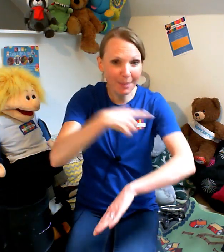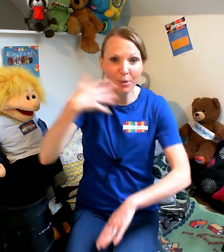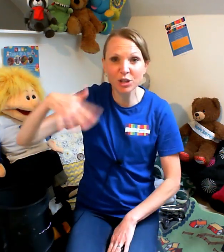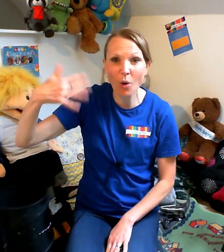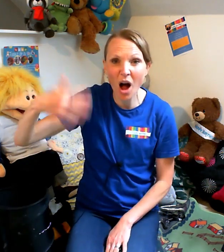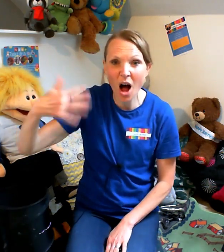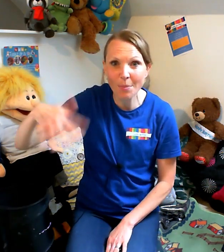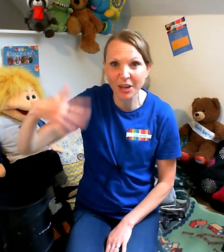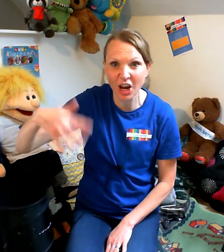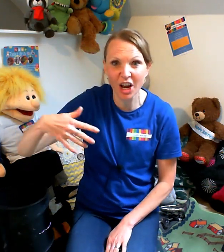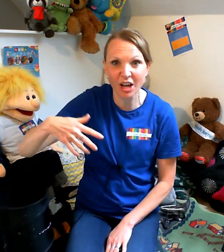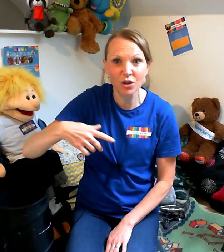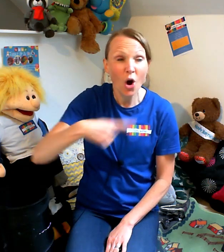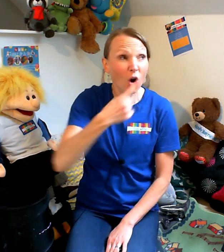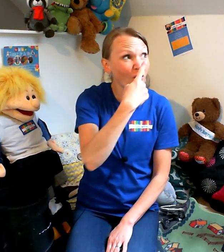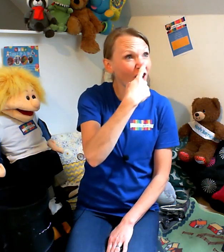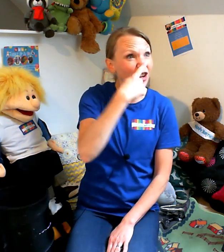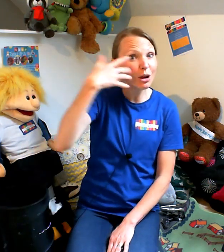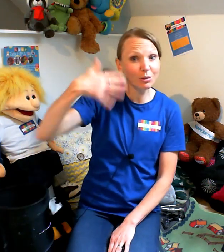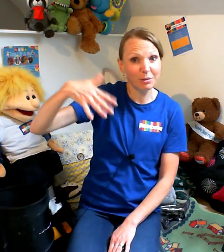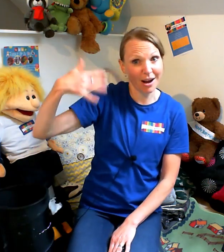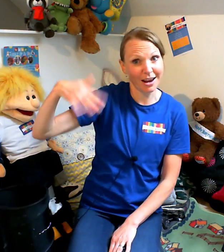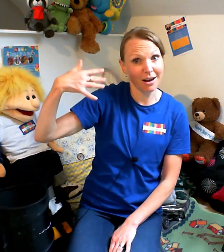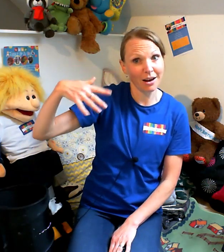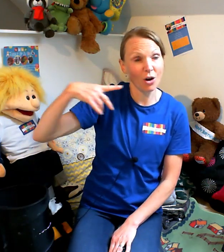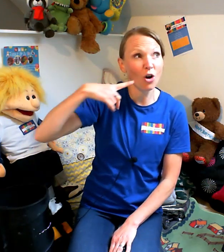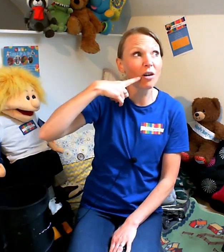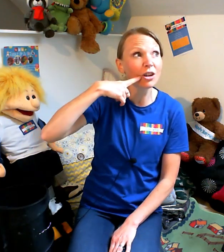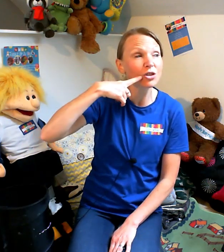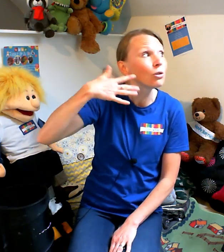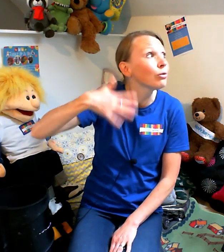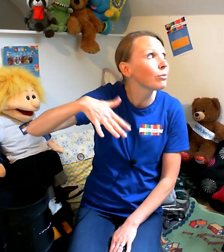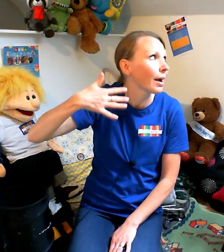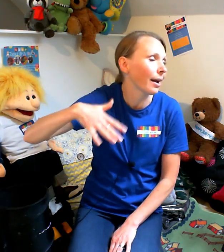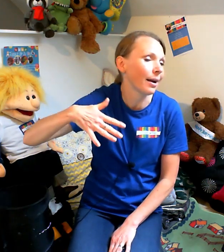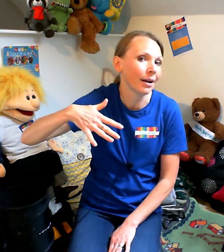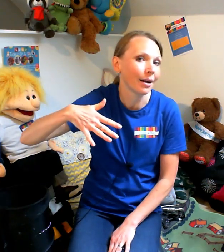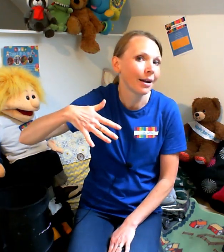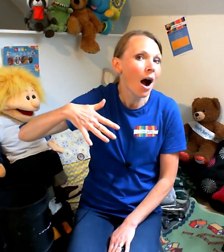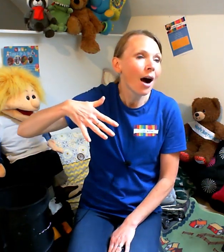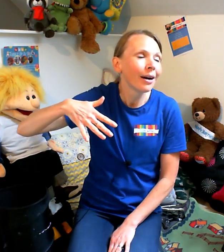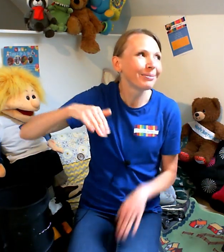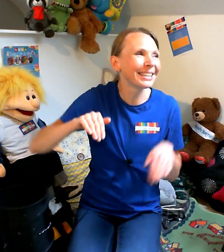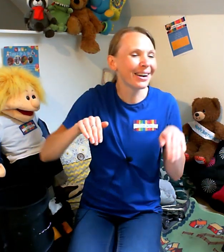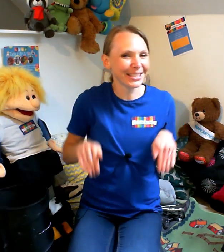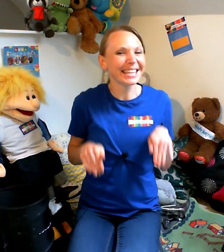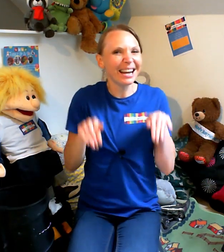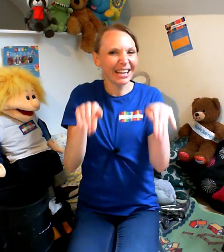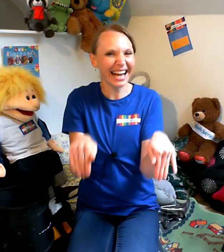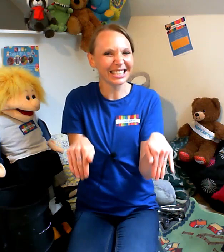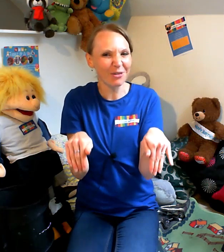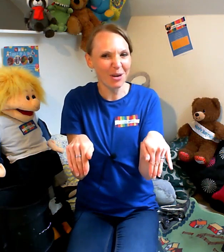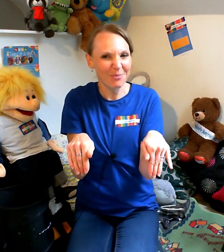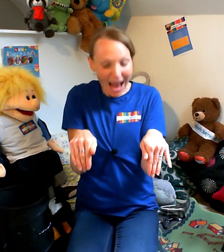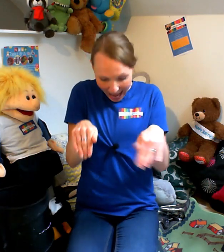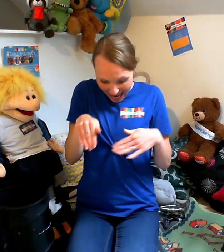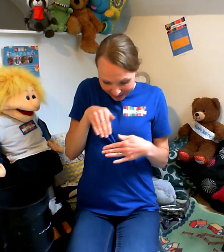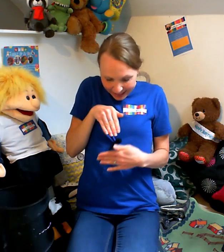point to our arm that it hurts, or our nose might hurt, or our tooth might hurt. But now she's going to have a kangaroo. And